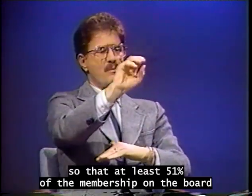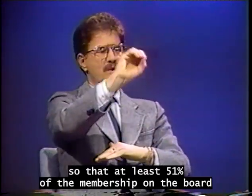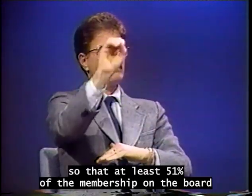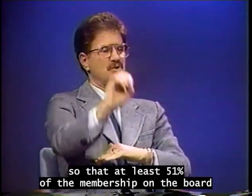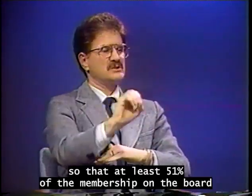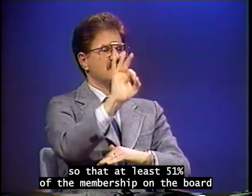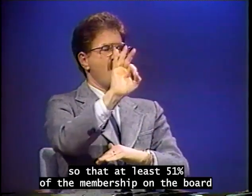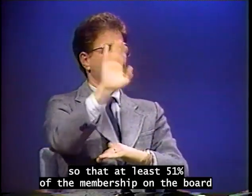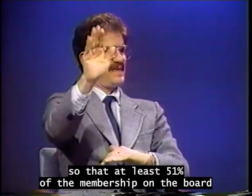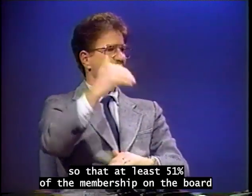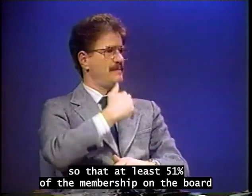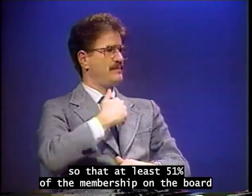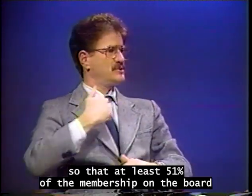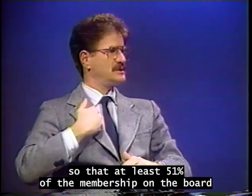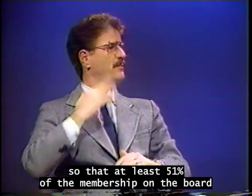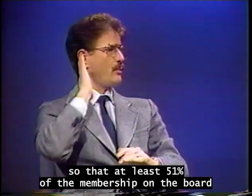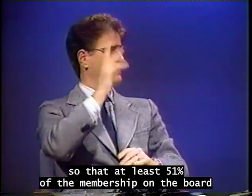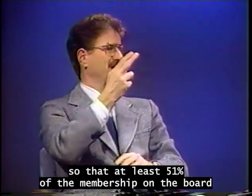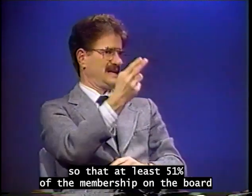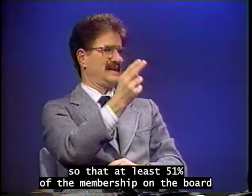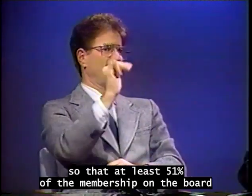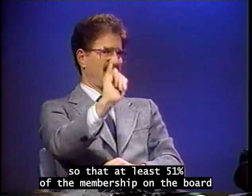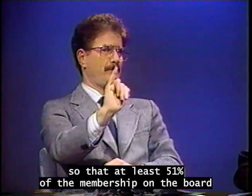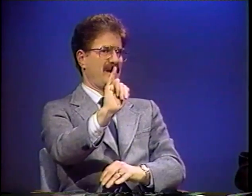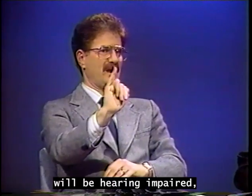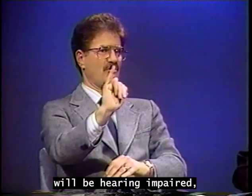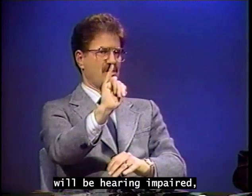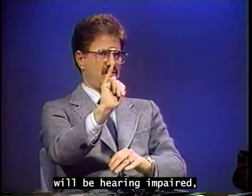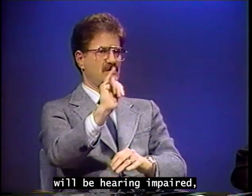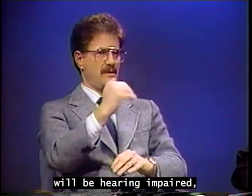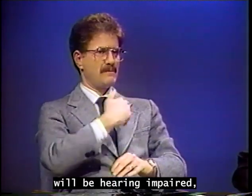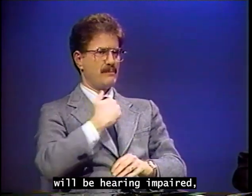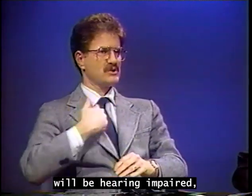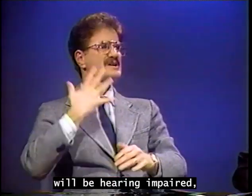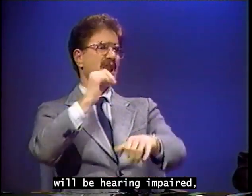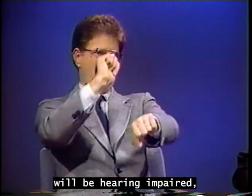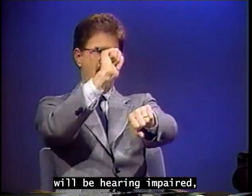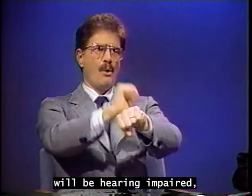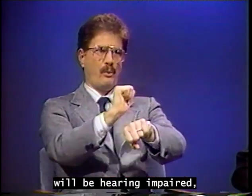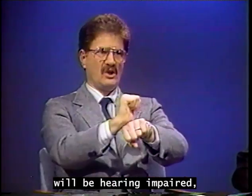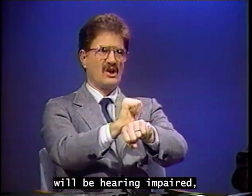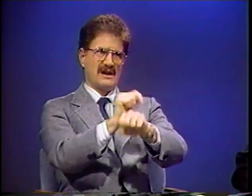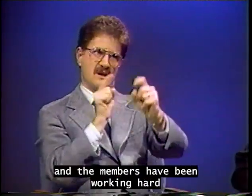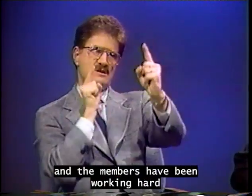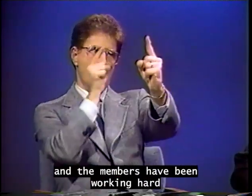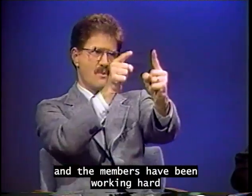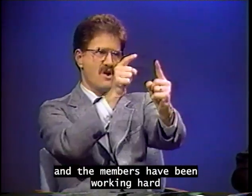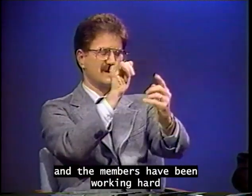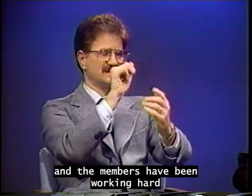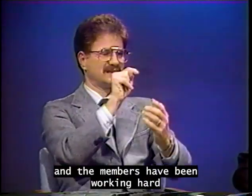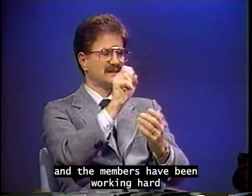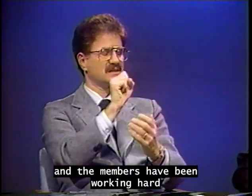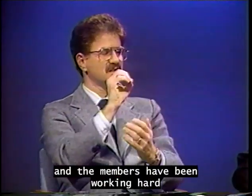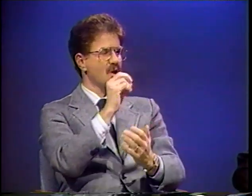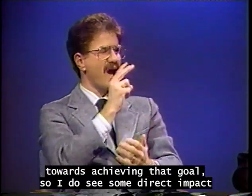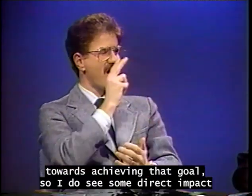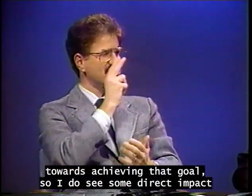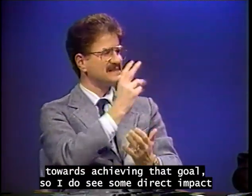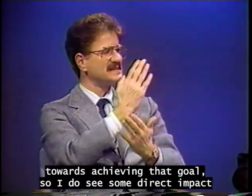least 51% of the membership on the board will be hearing impaired. And the members have been working hard towards